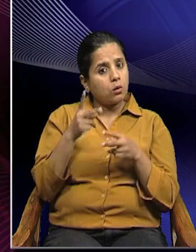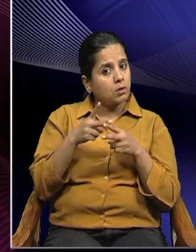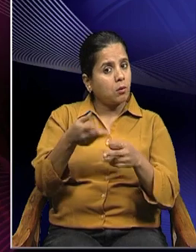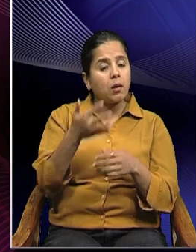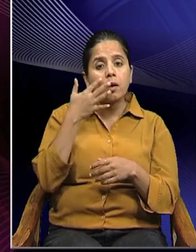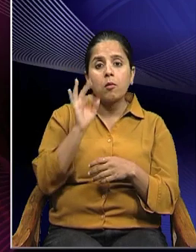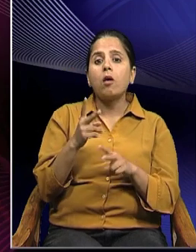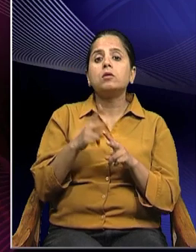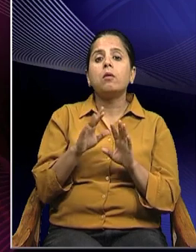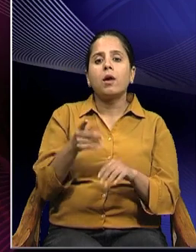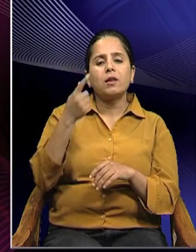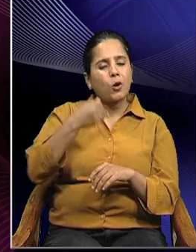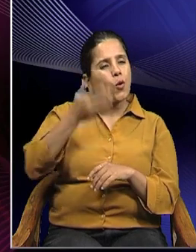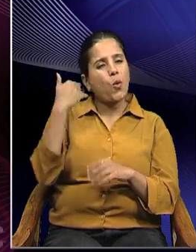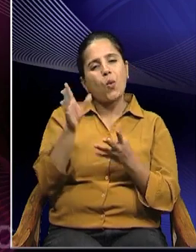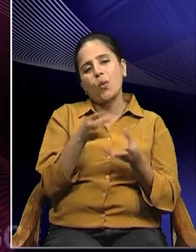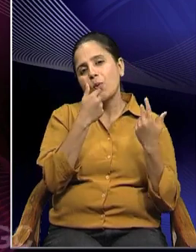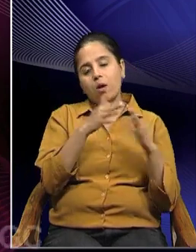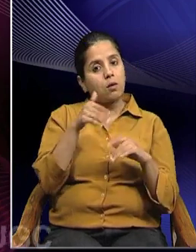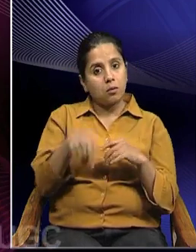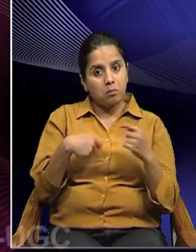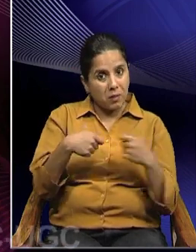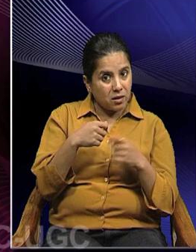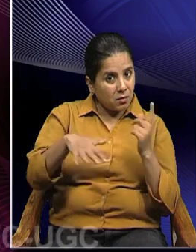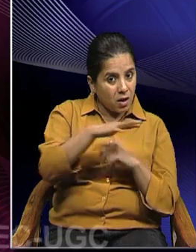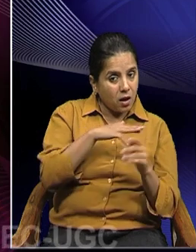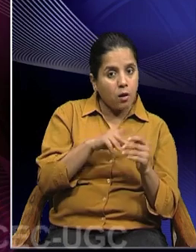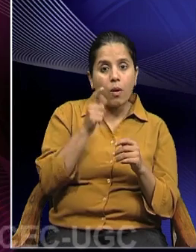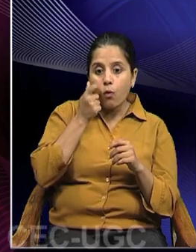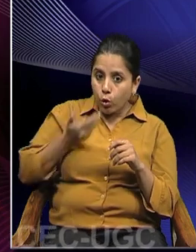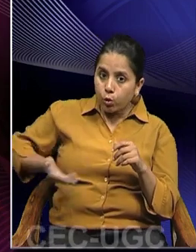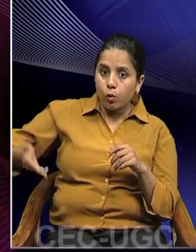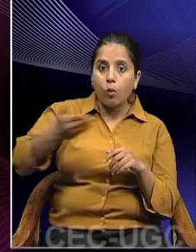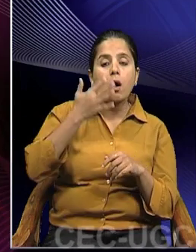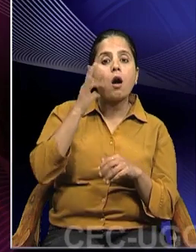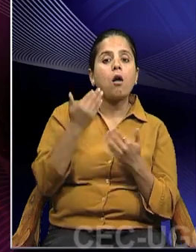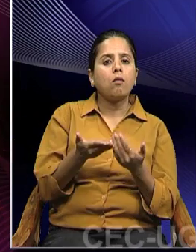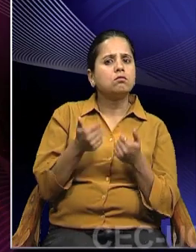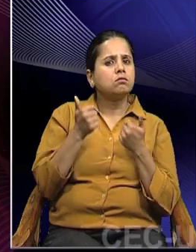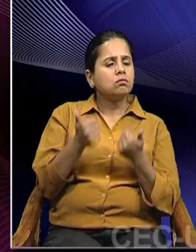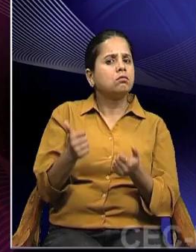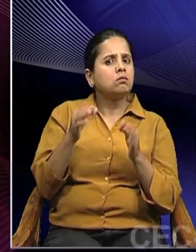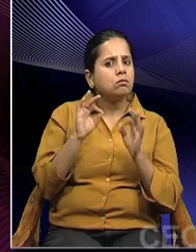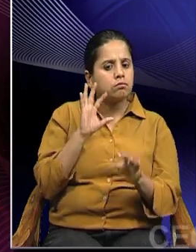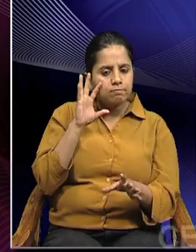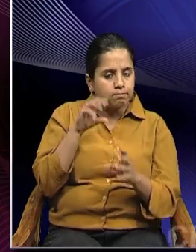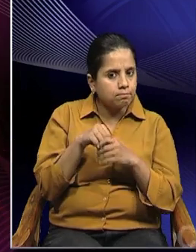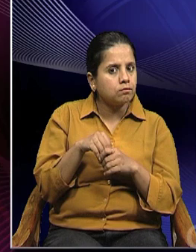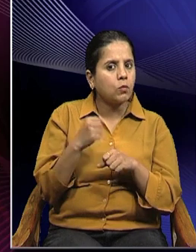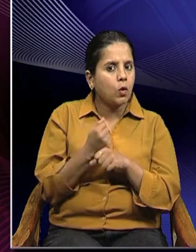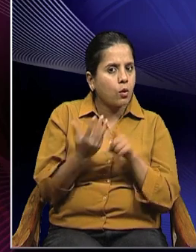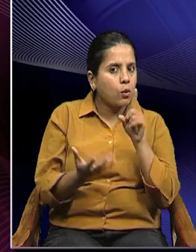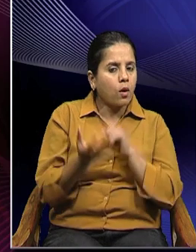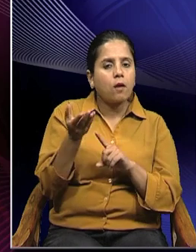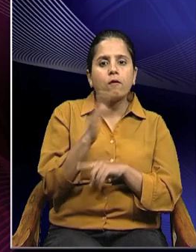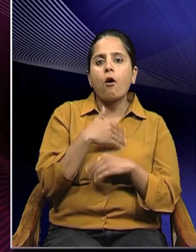relevant not only for business management but also for the entire humanity. So such a great contribution we have got from